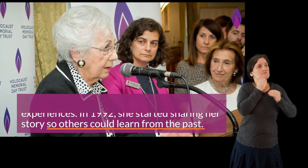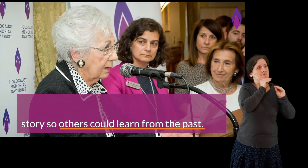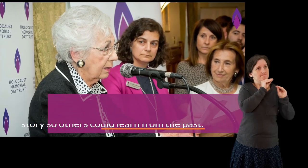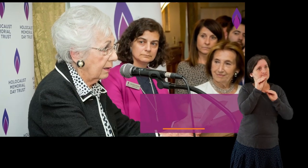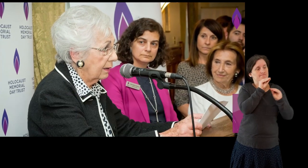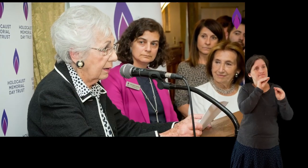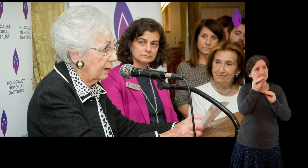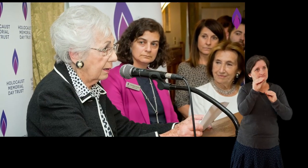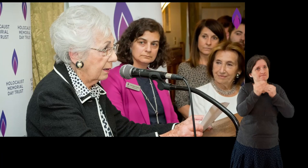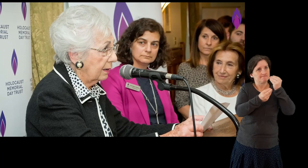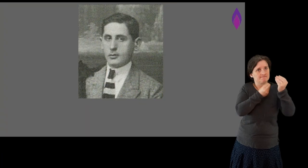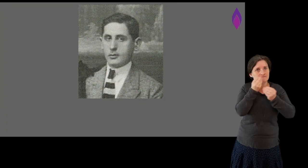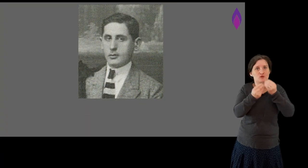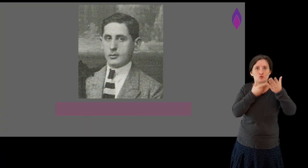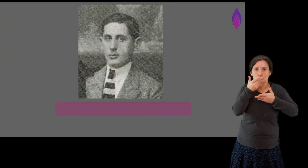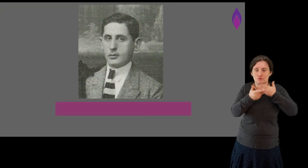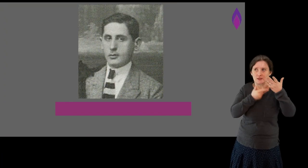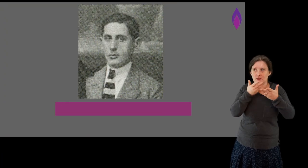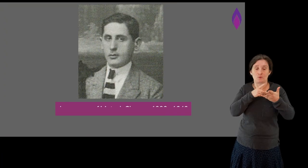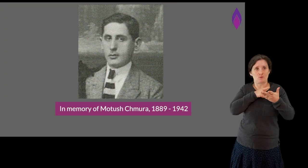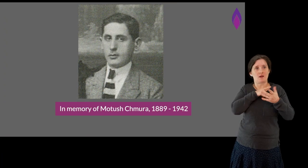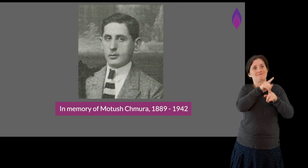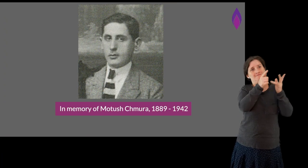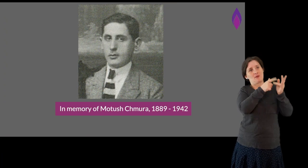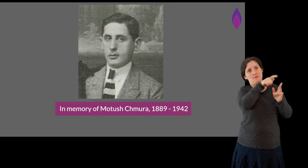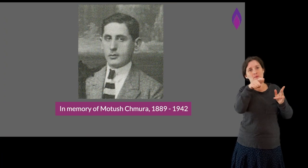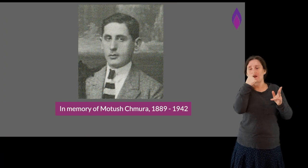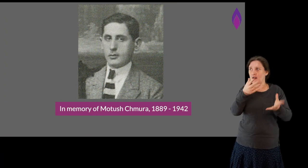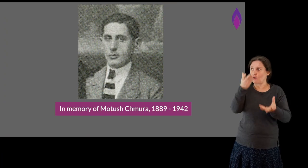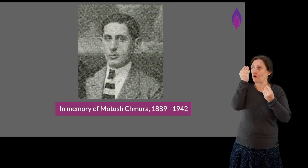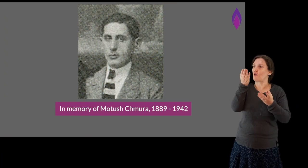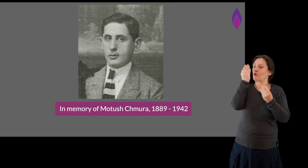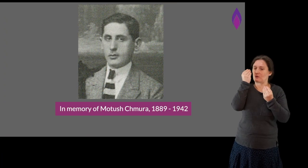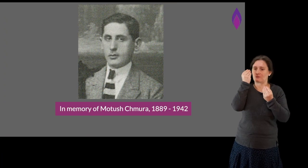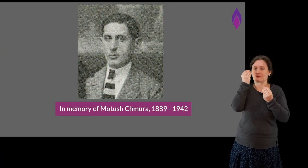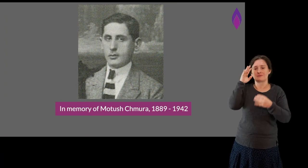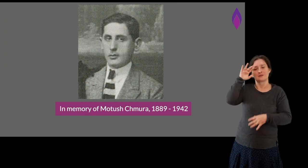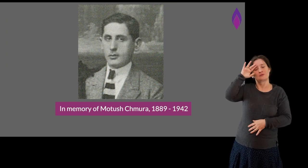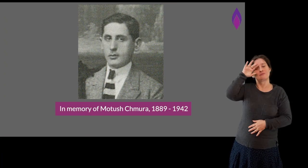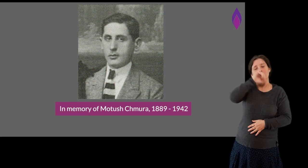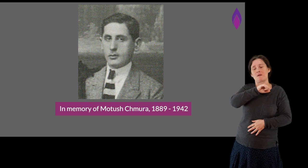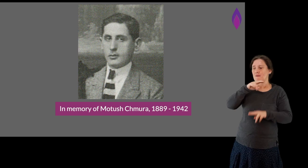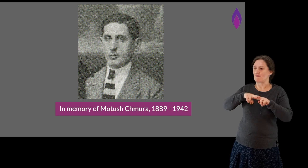sharing a story so others could learn from it. In memory of Motosh Chimora,